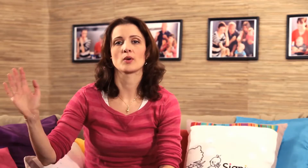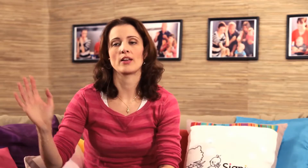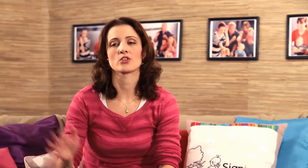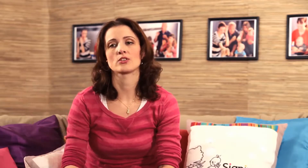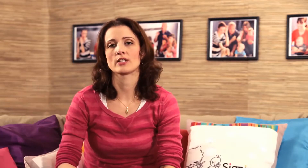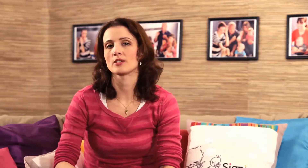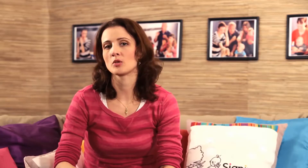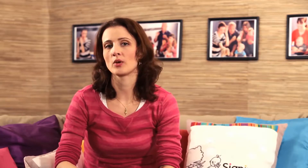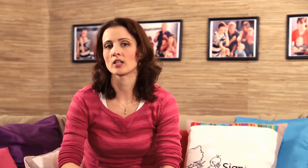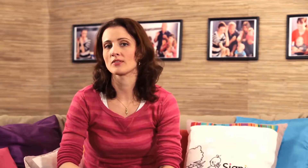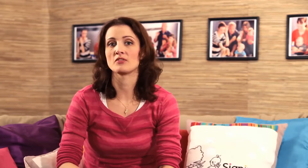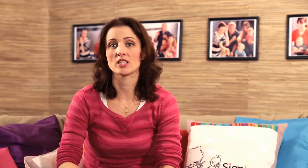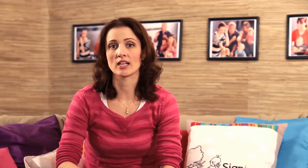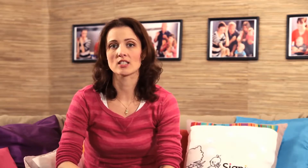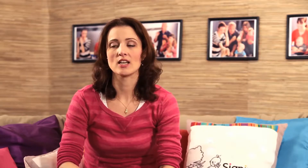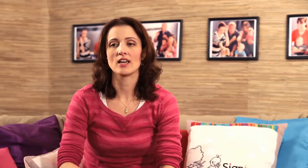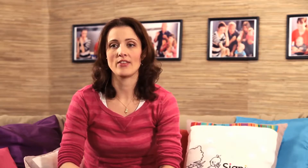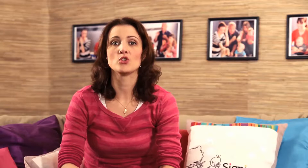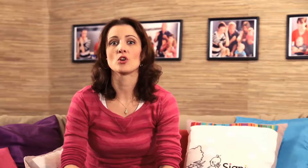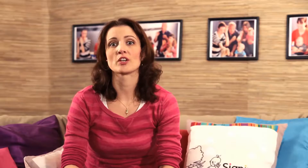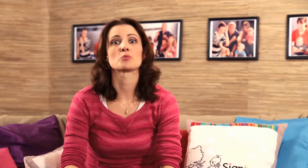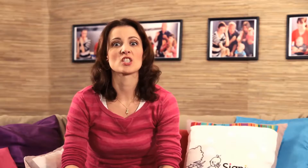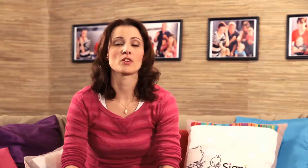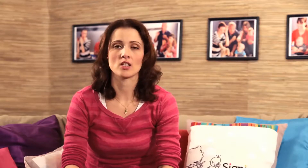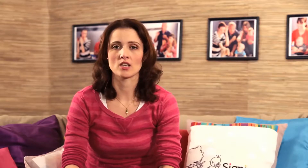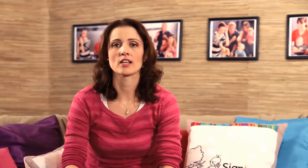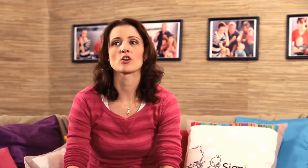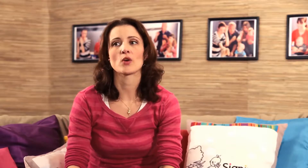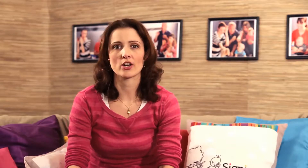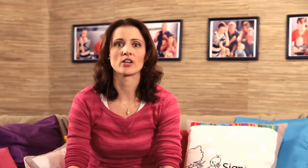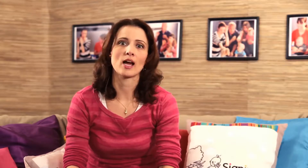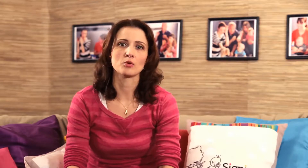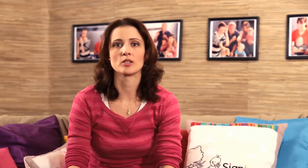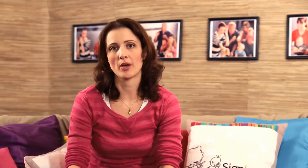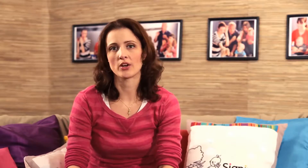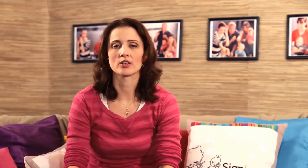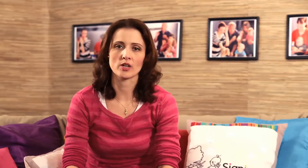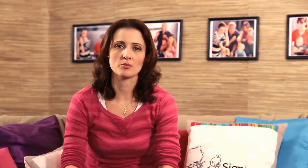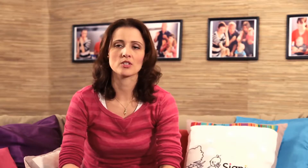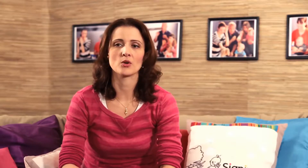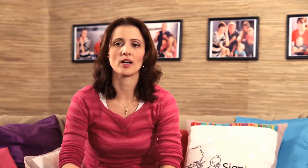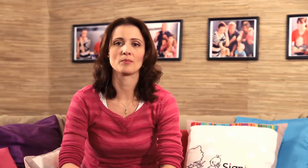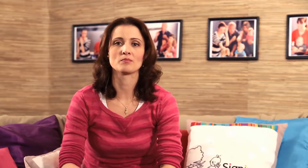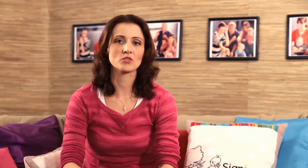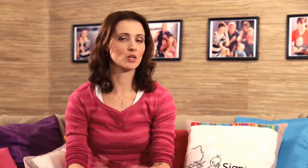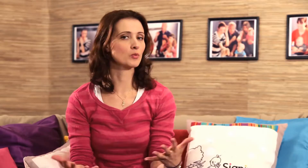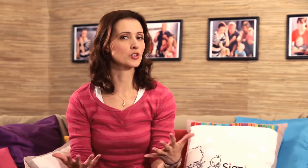way, and their children end up knowing like 50 signs. And they do know very specific things like cracker and apple and pear and grapes. So see what works for